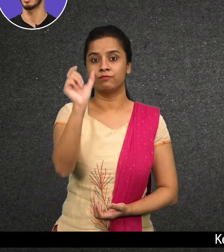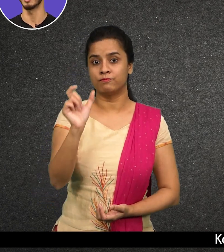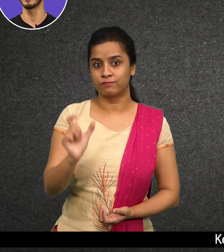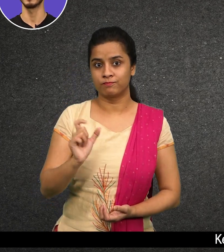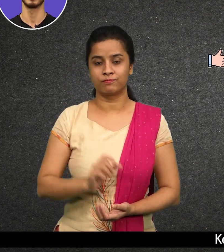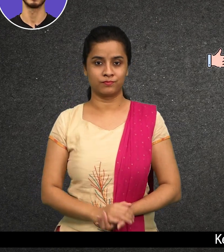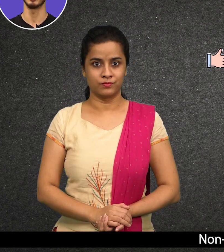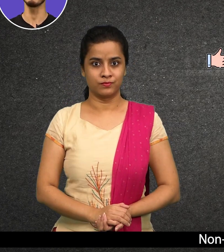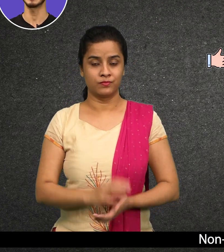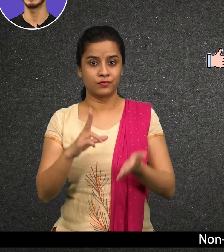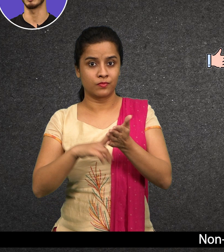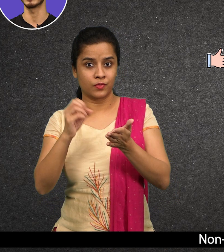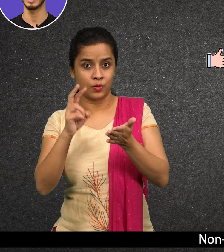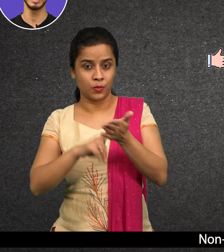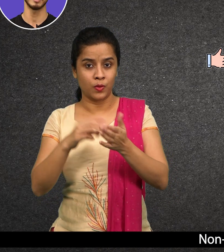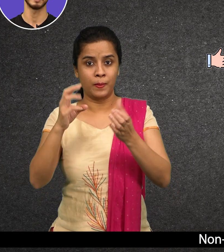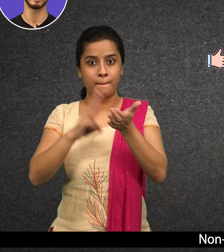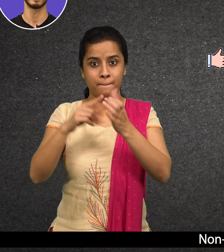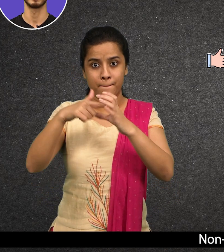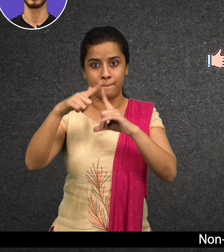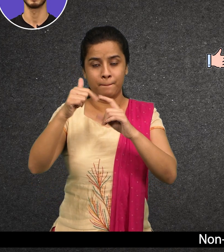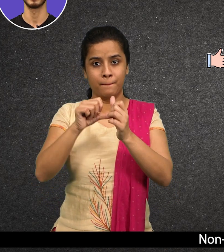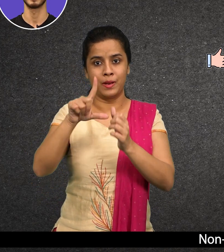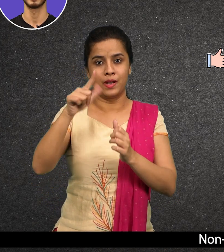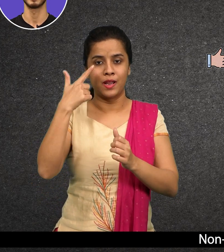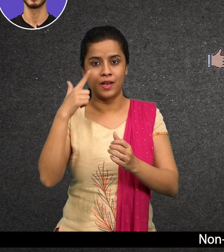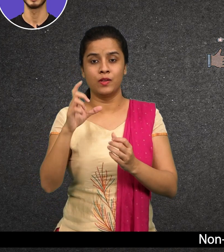Keywords are non-metallic oxide,